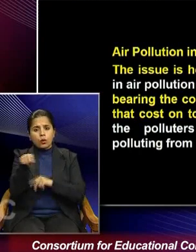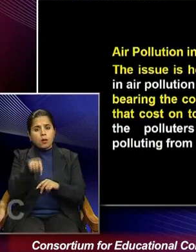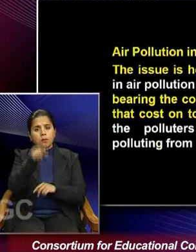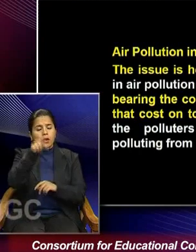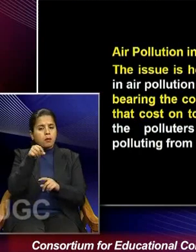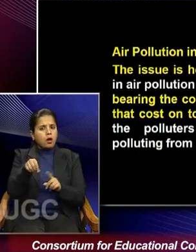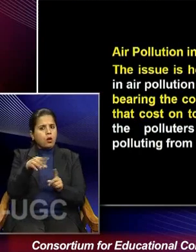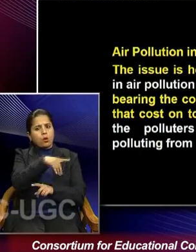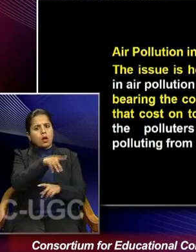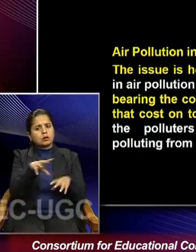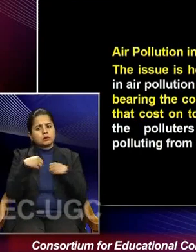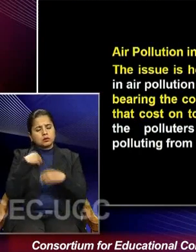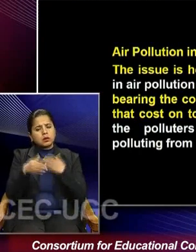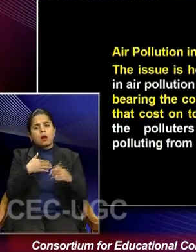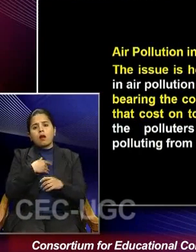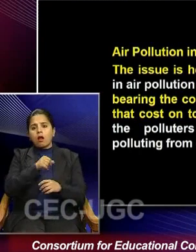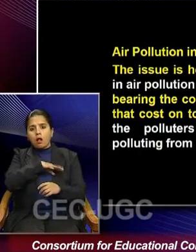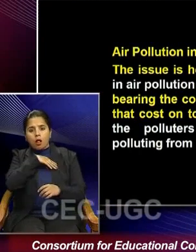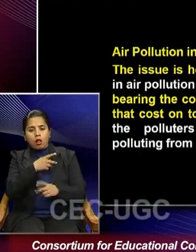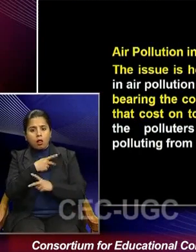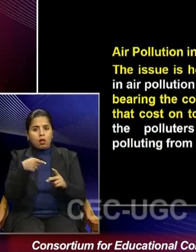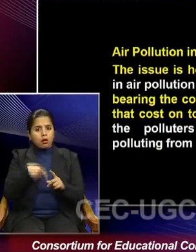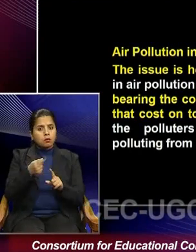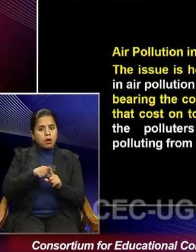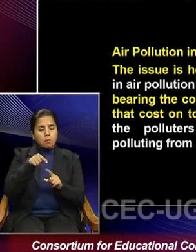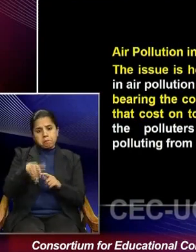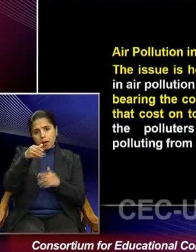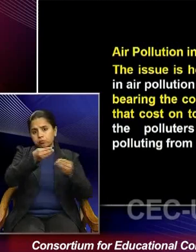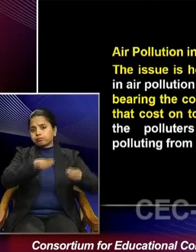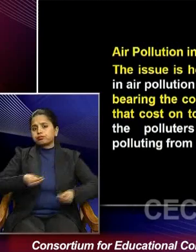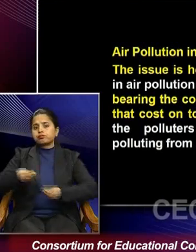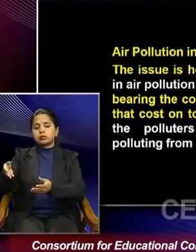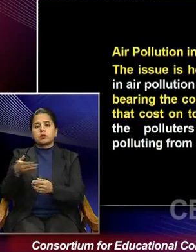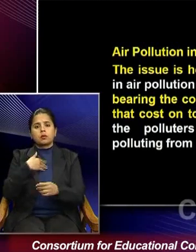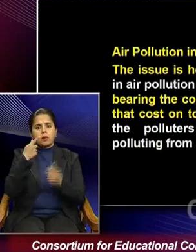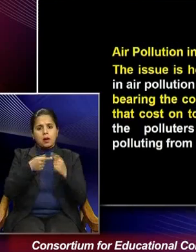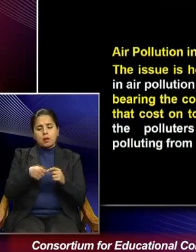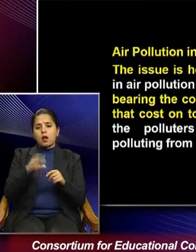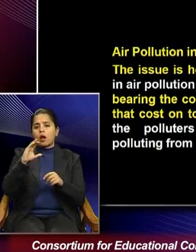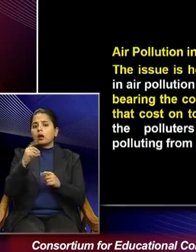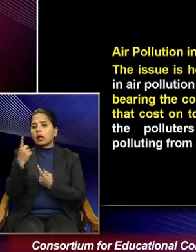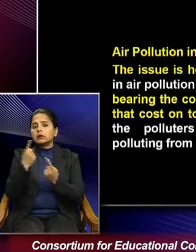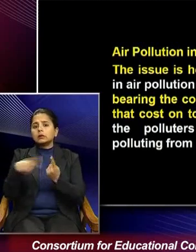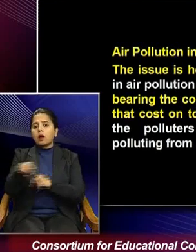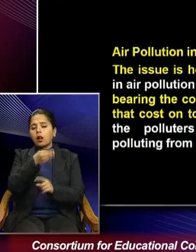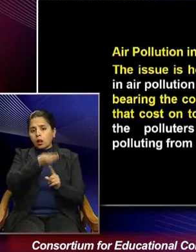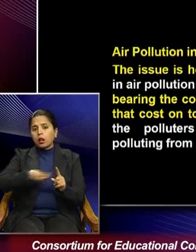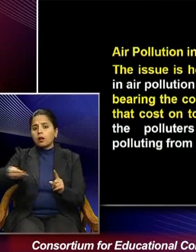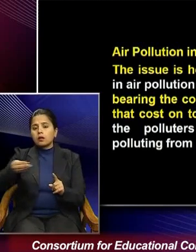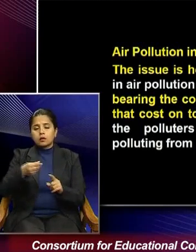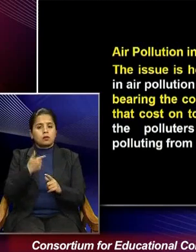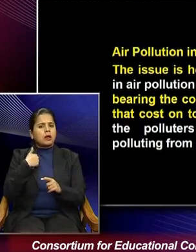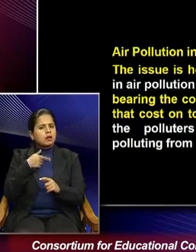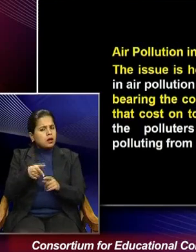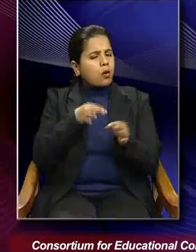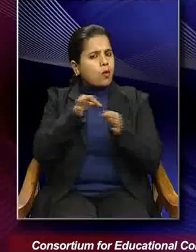polluters bearing the cost and possibly passing on the cost to the customers. So basically we are trying